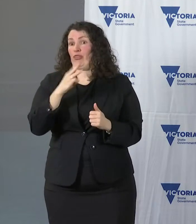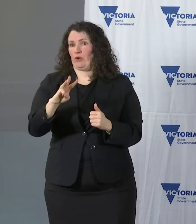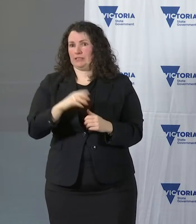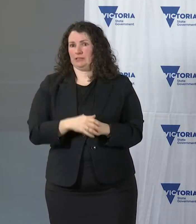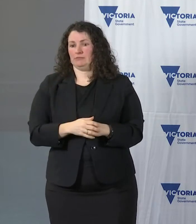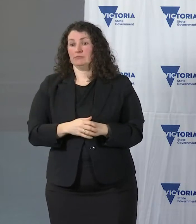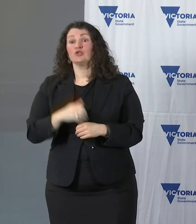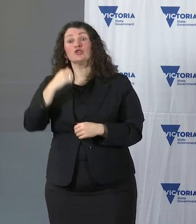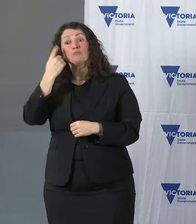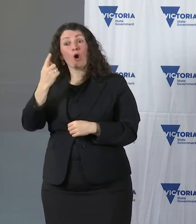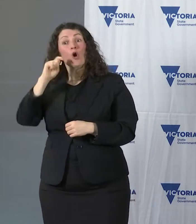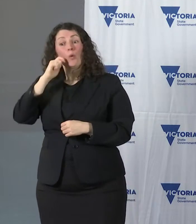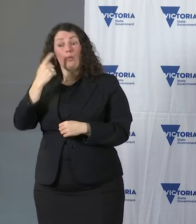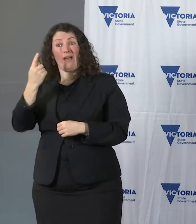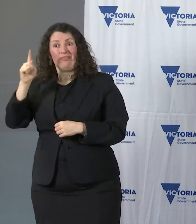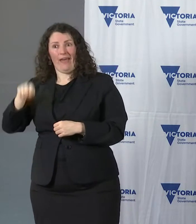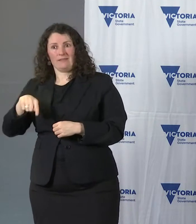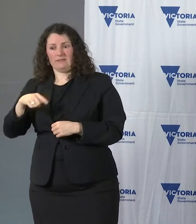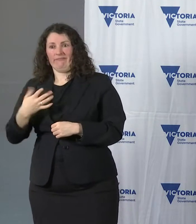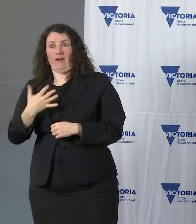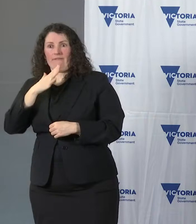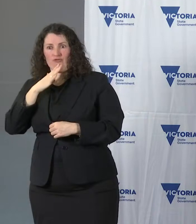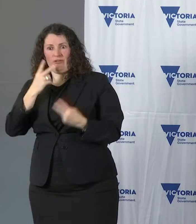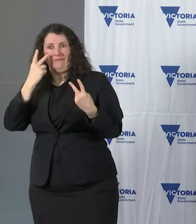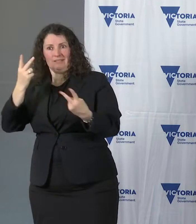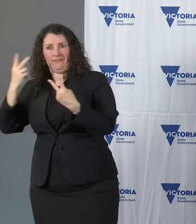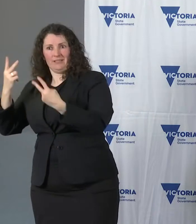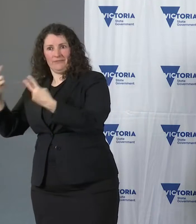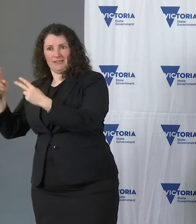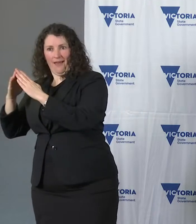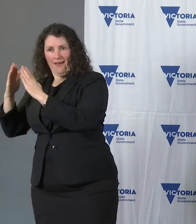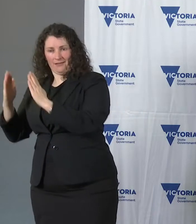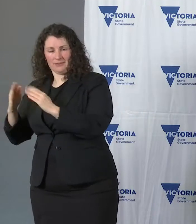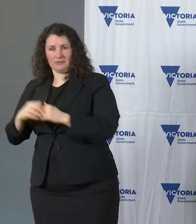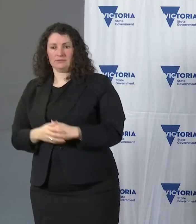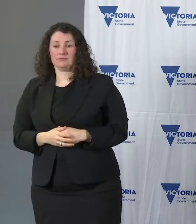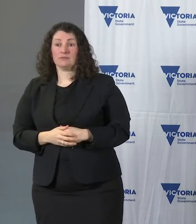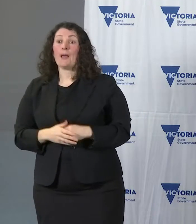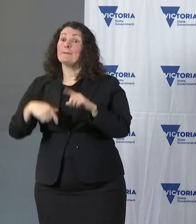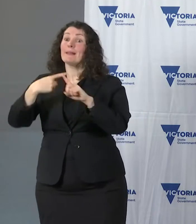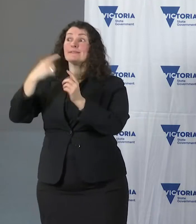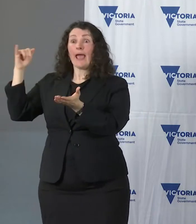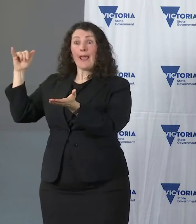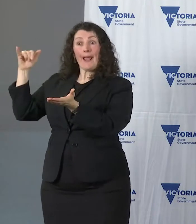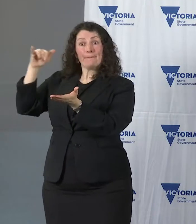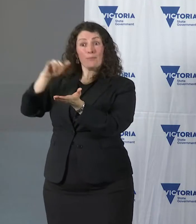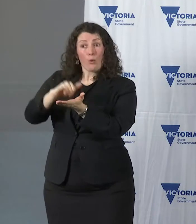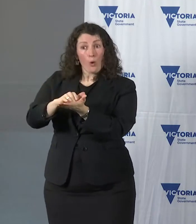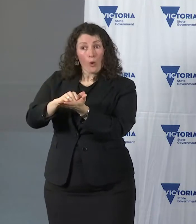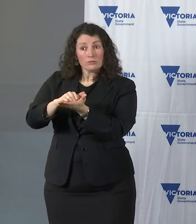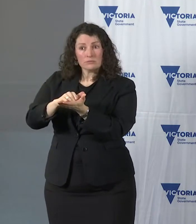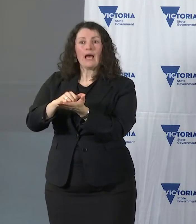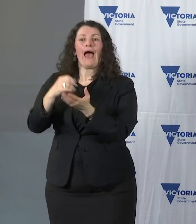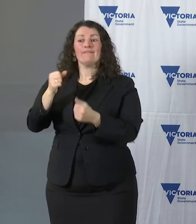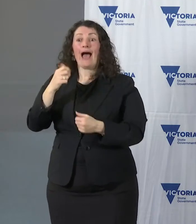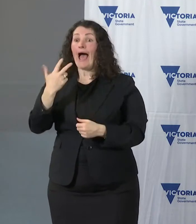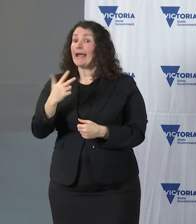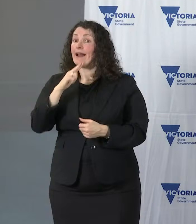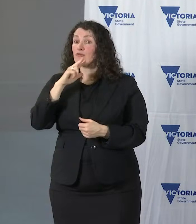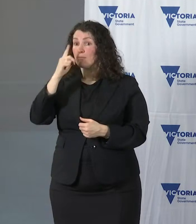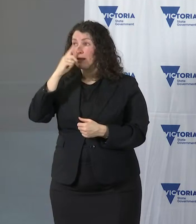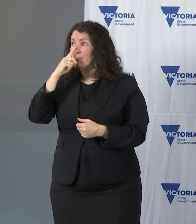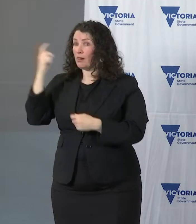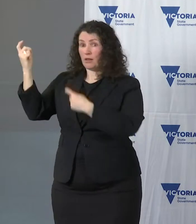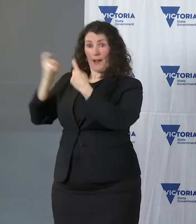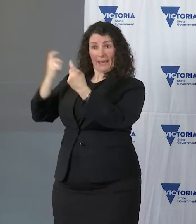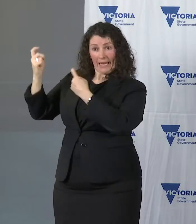permit system that the Minister and Brett mentioned, and we checked over 800 people at the airport yesterday. So again,